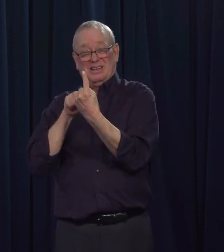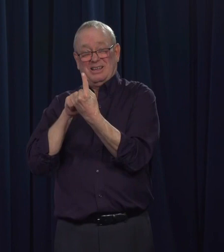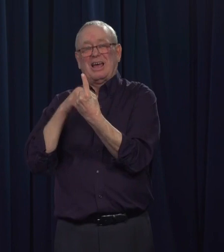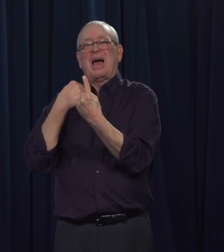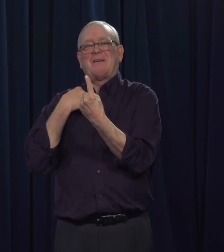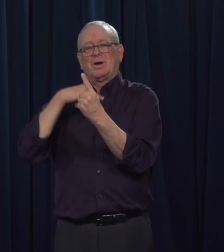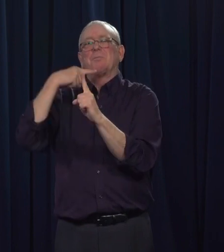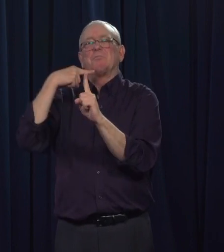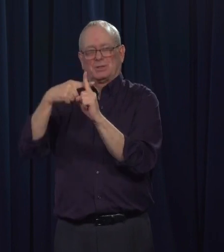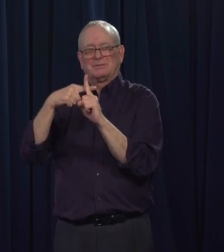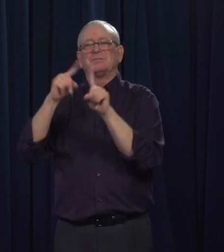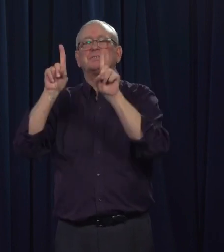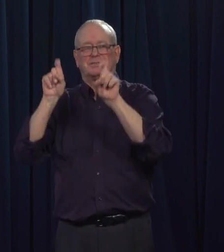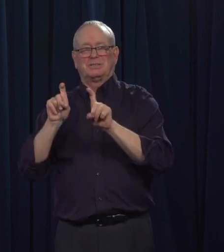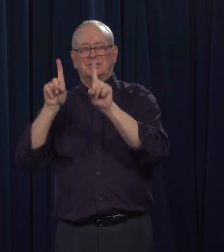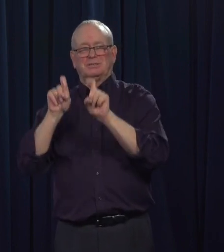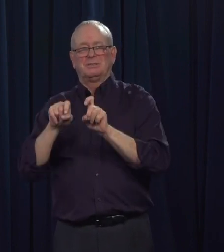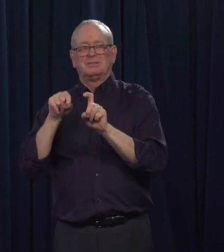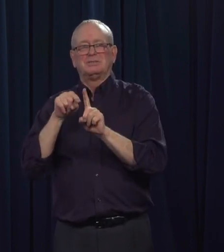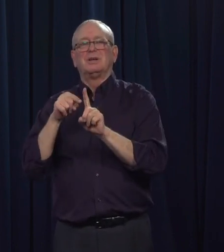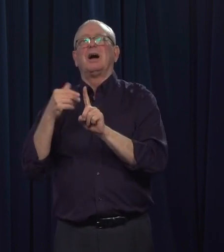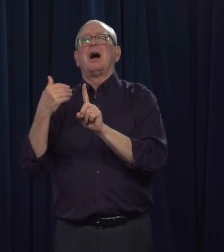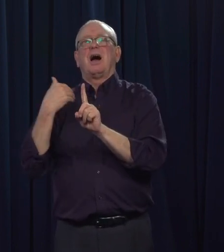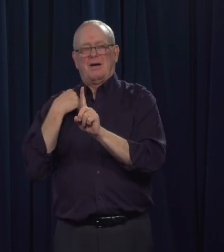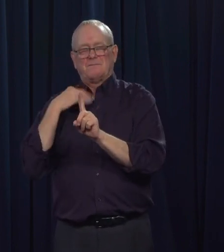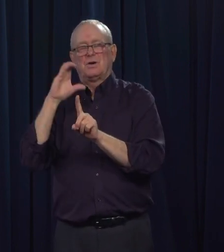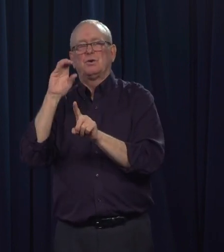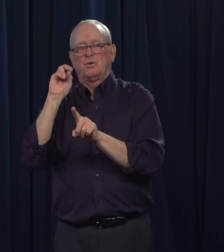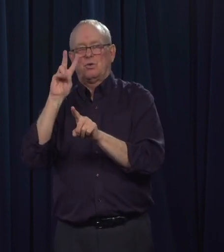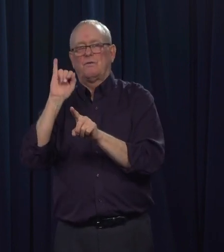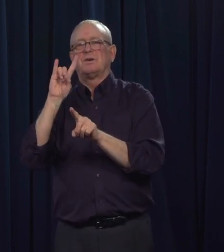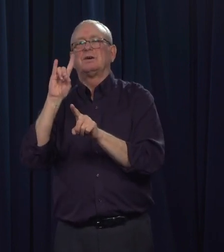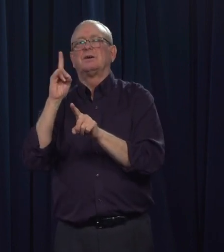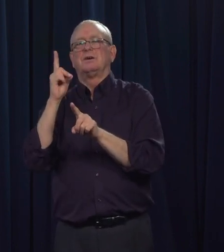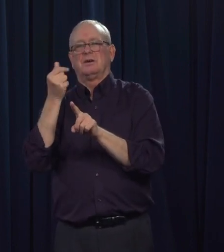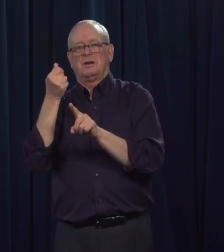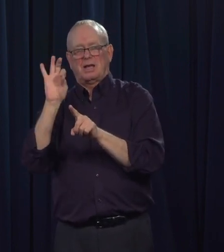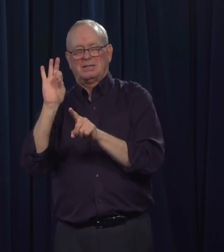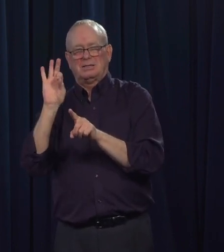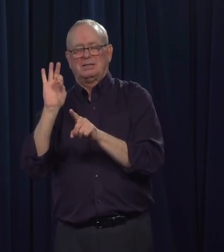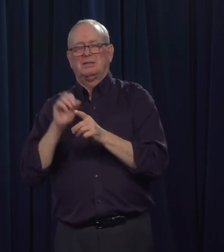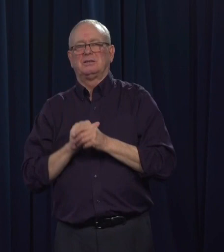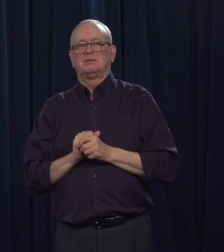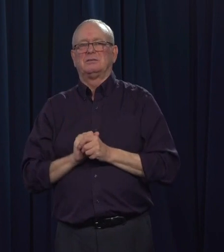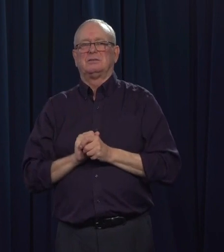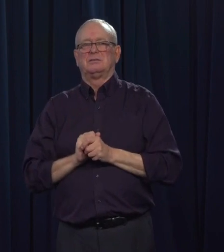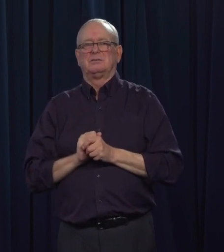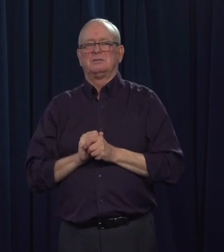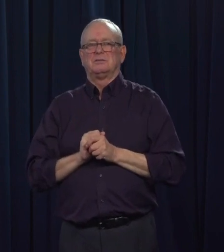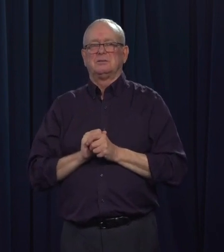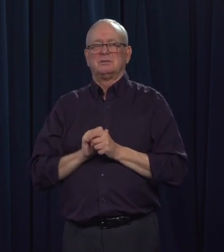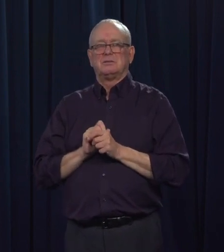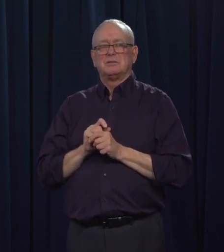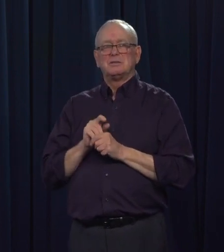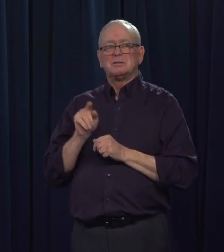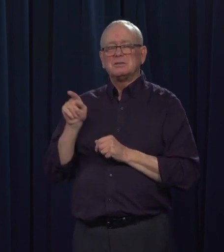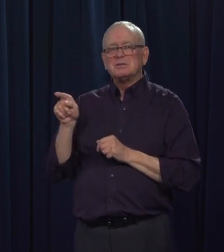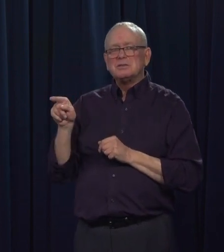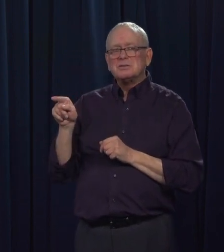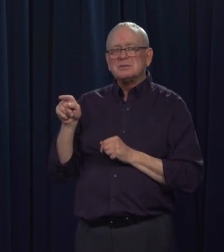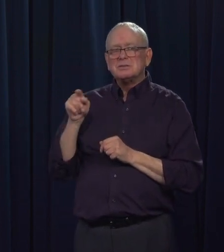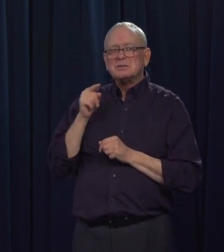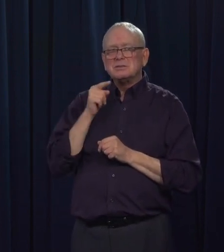Right. And you had said, and you had said that some of them had been patients, right? So do you have any concerns